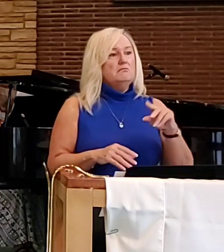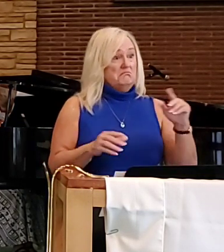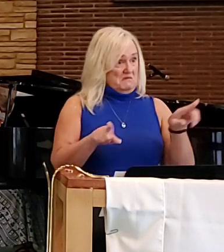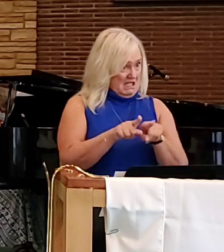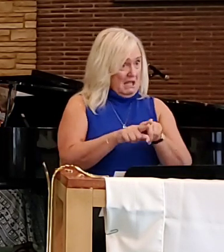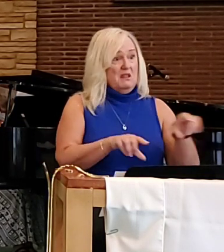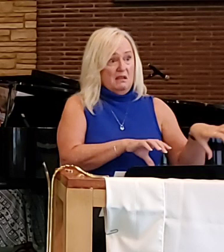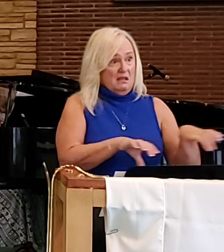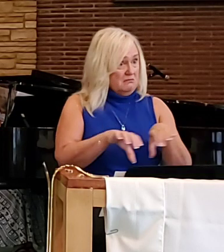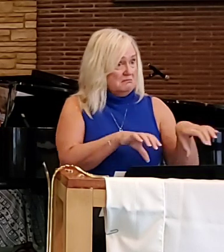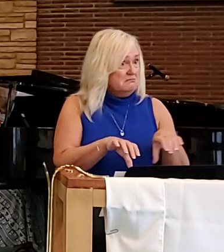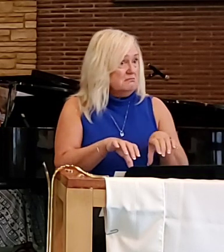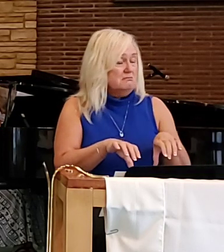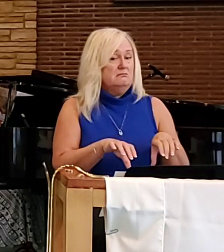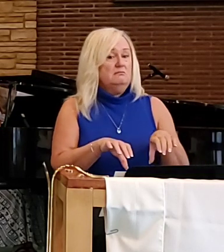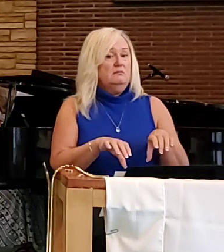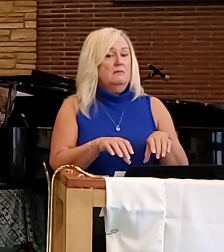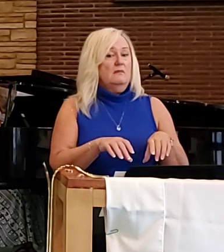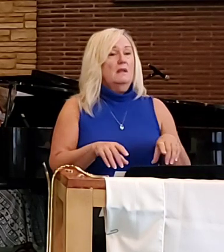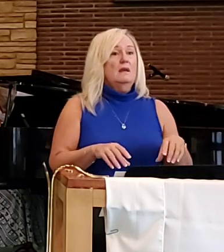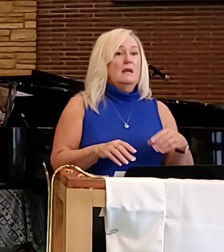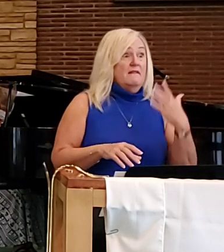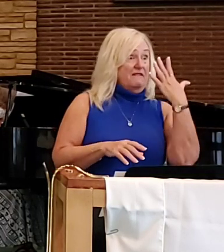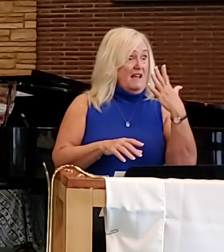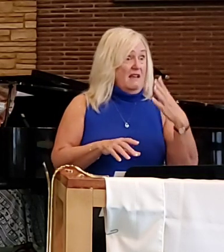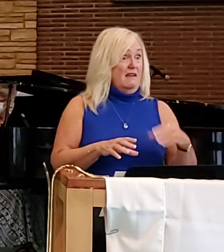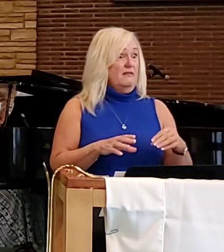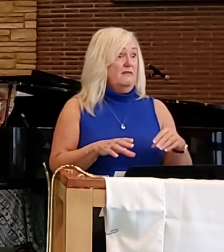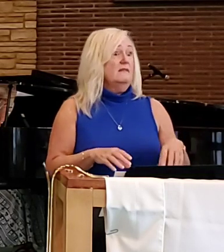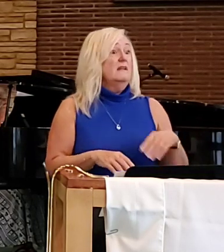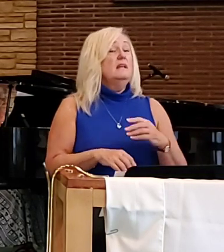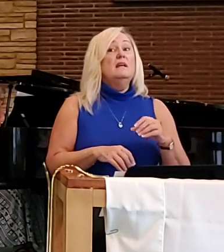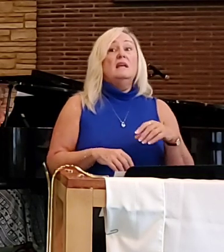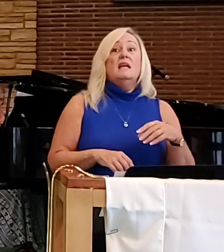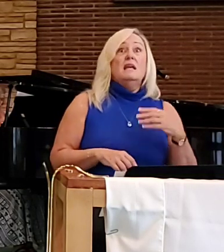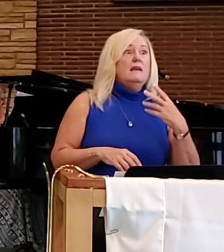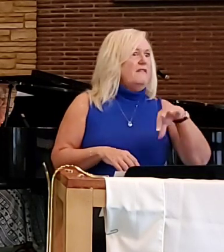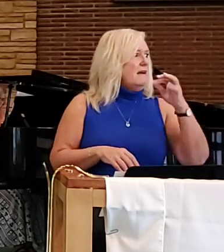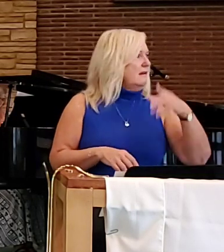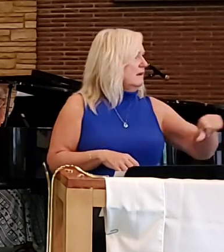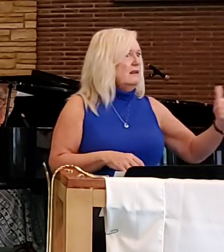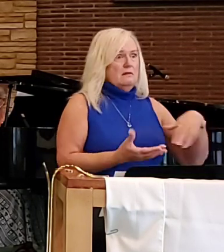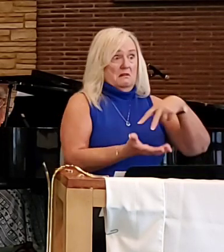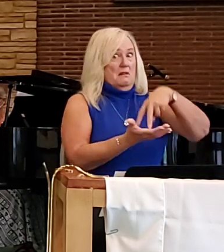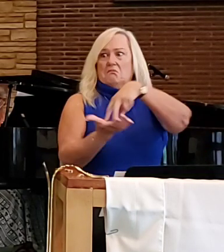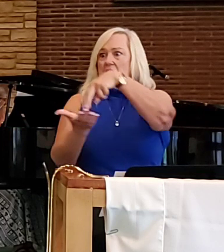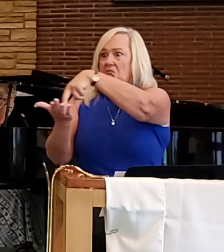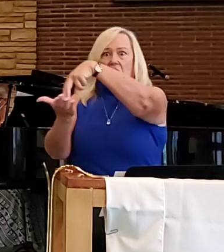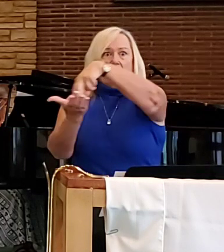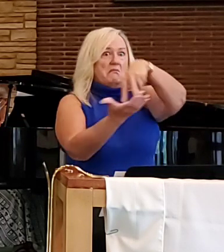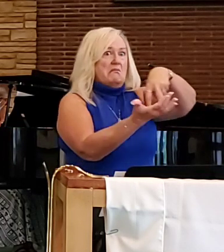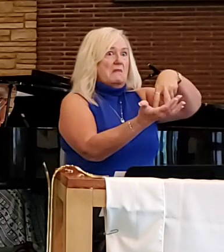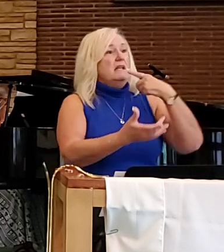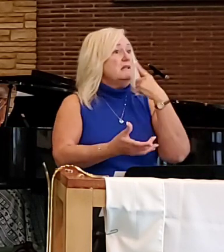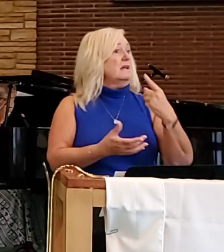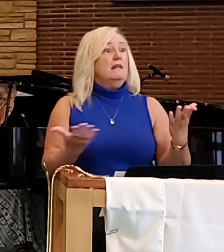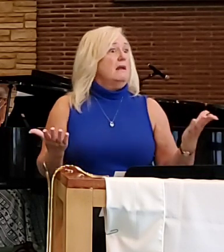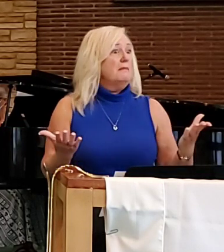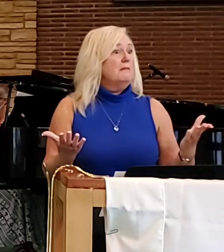same. And about 5 o'clock, he went out and found others standing around. And he said to